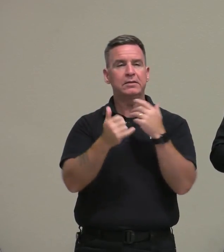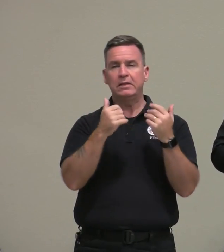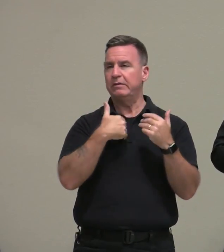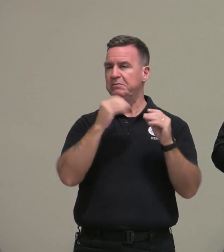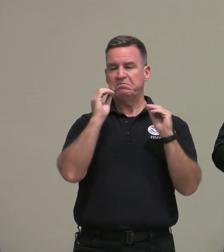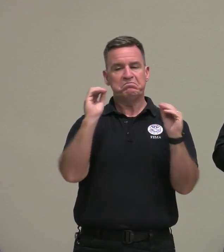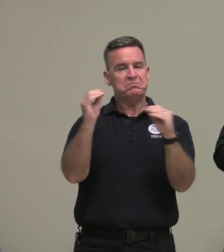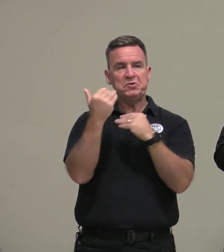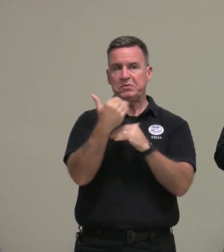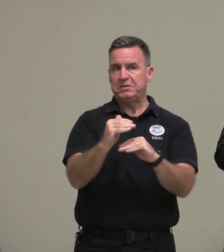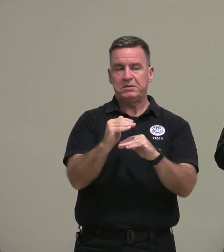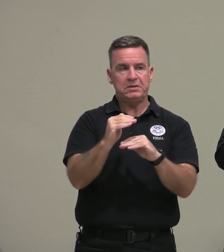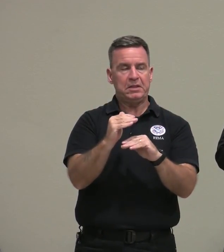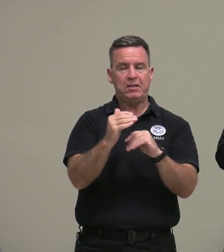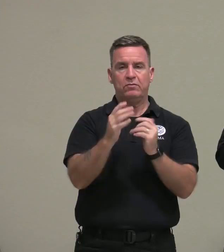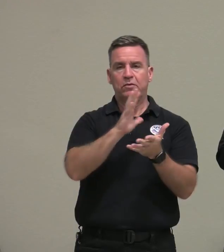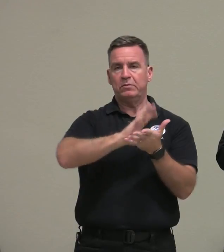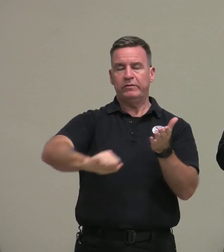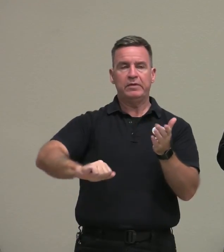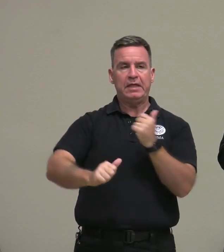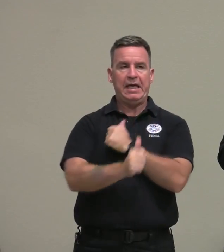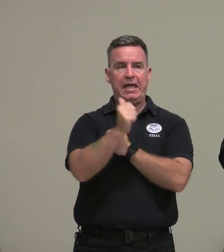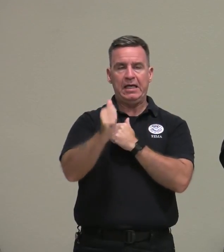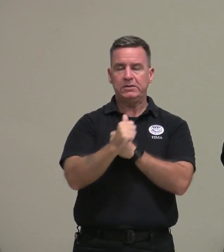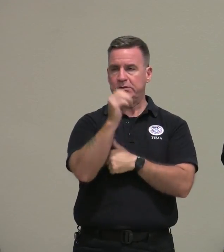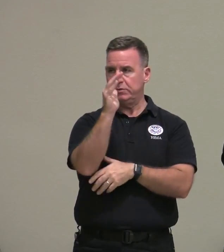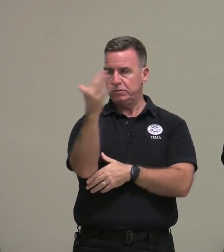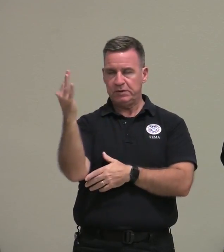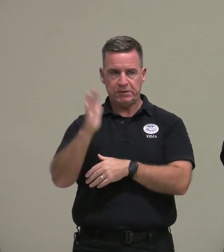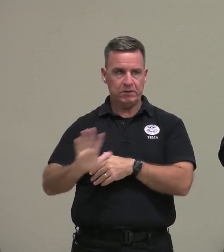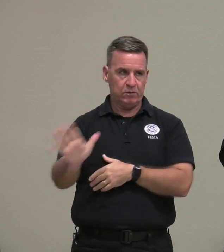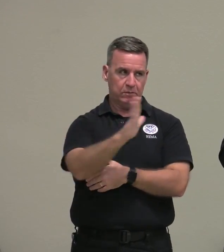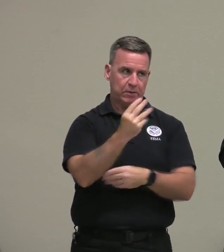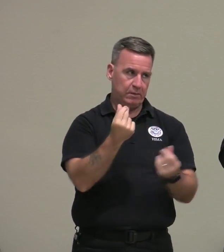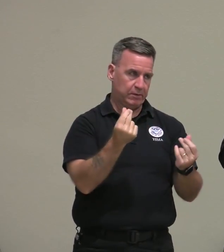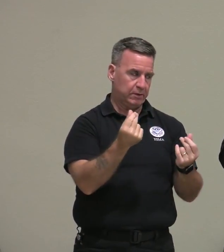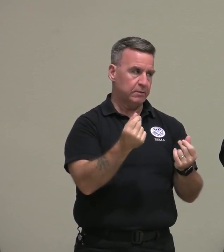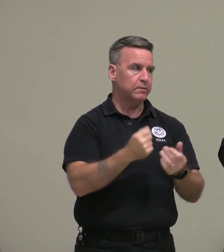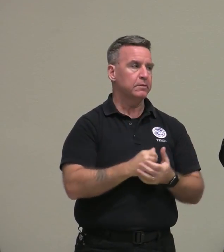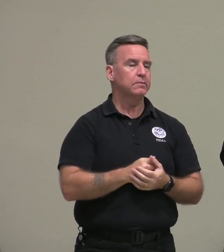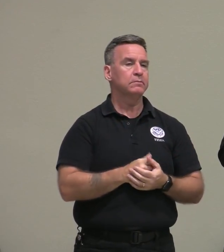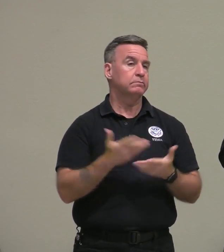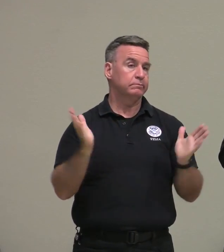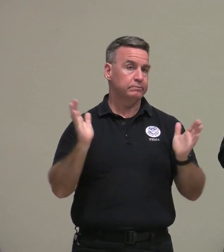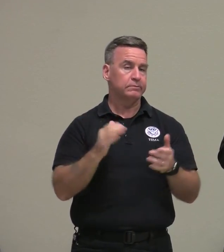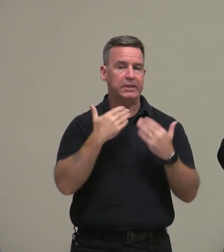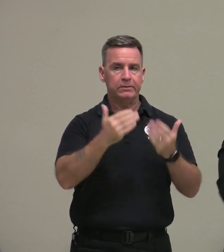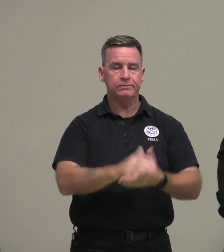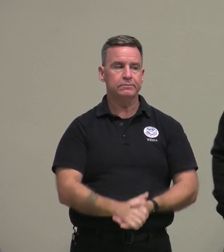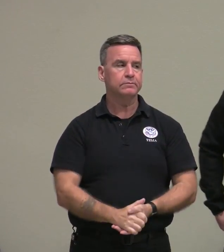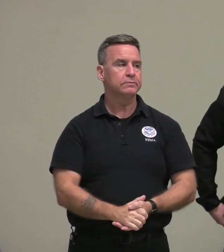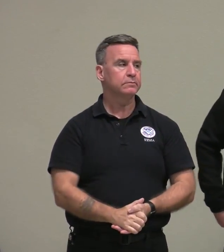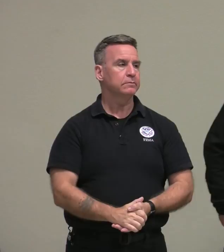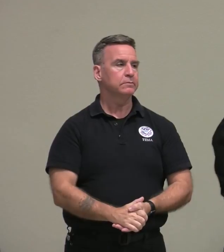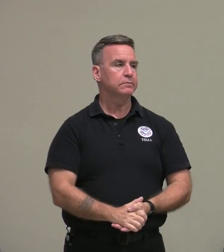have any restrictions on removing hazardous trees on your own property. Thank you.